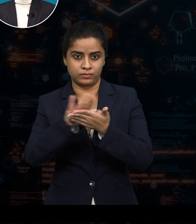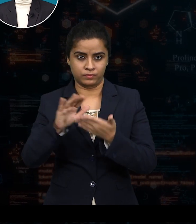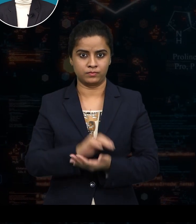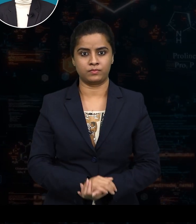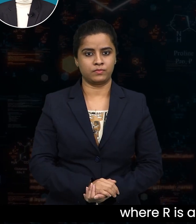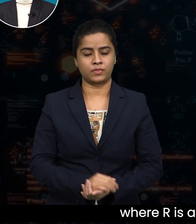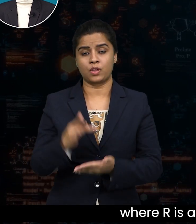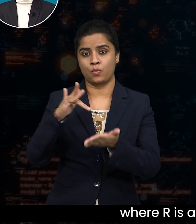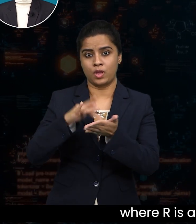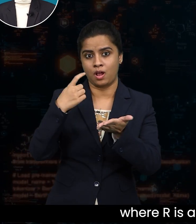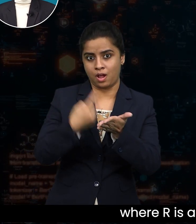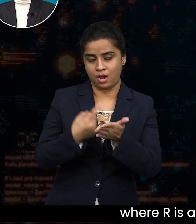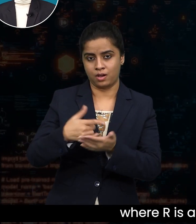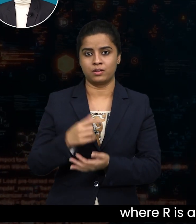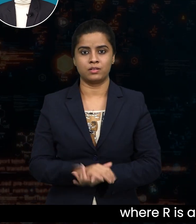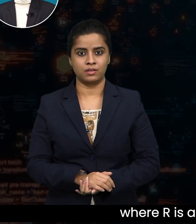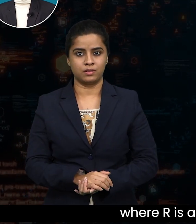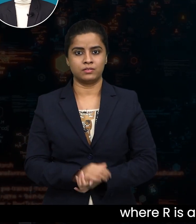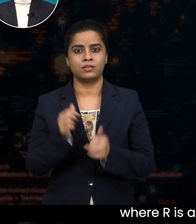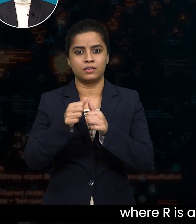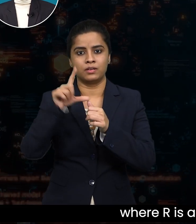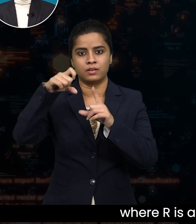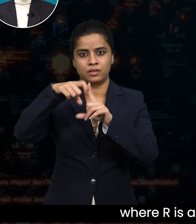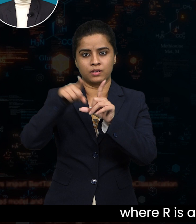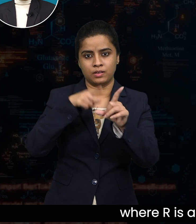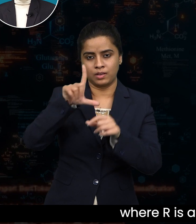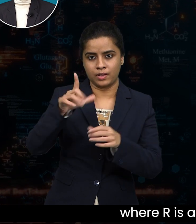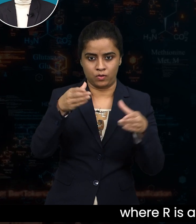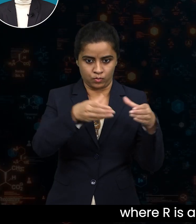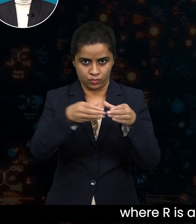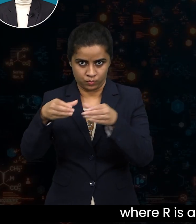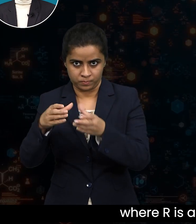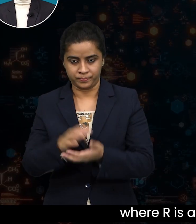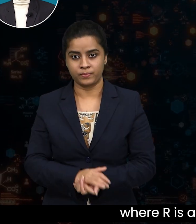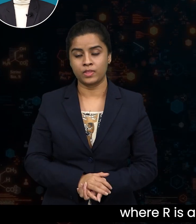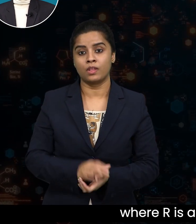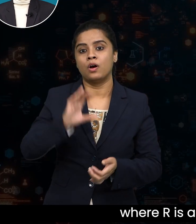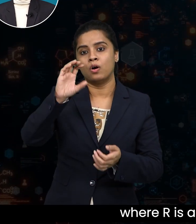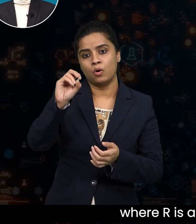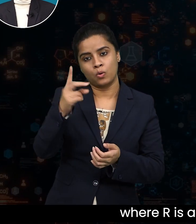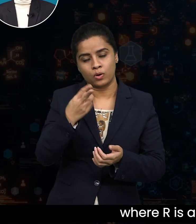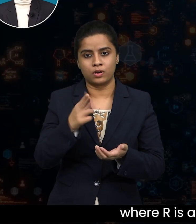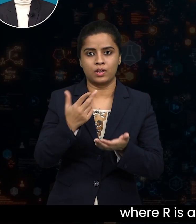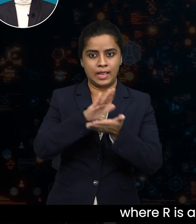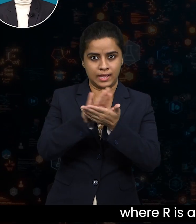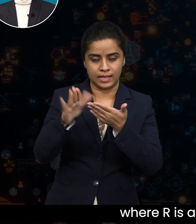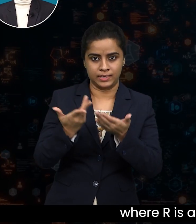RCOOH, where R is an alkyl group or H atom.